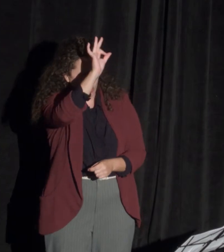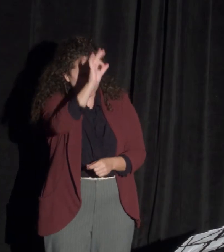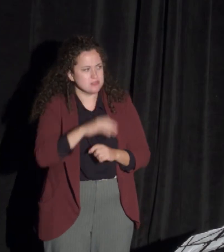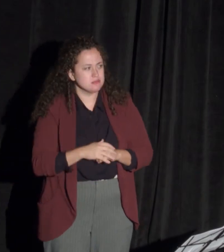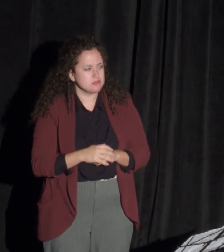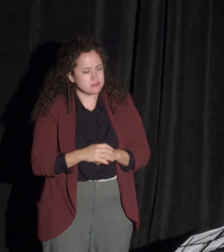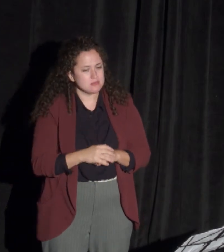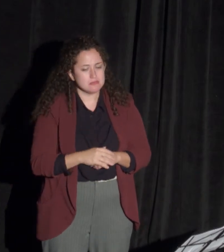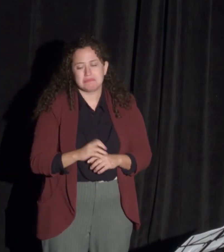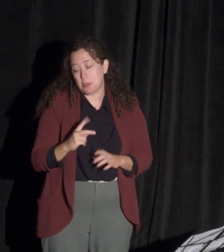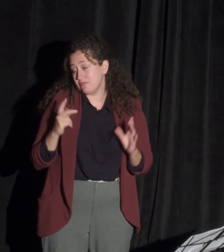Give the award.